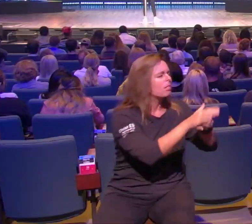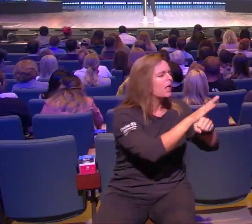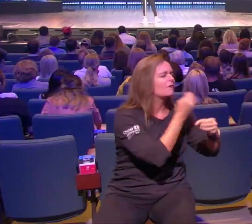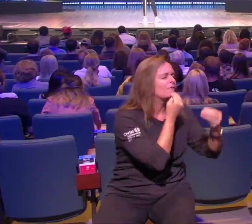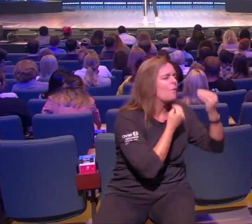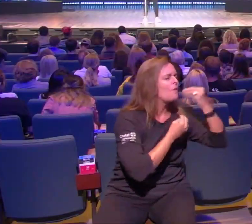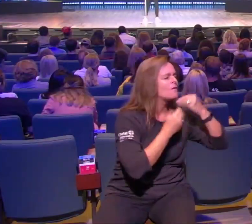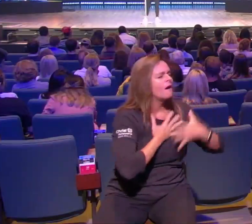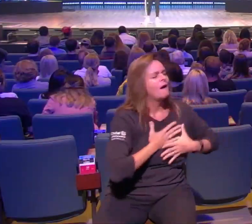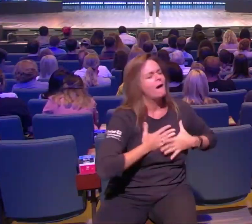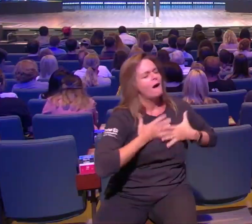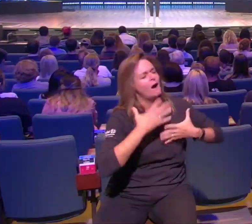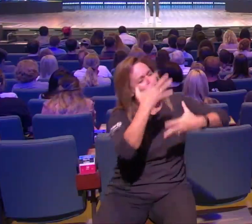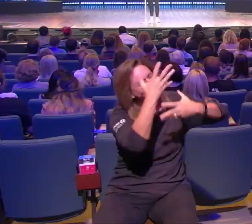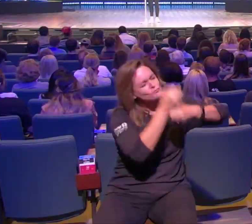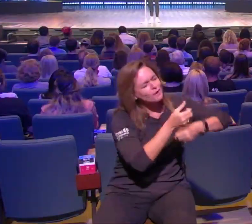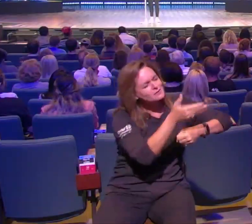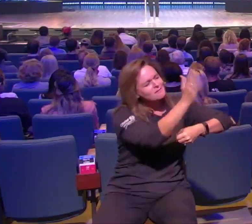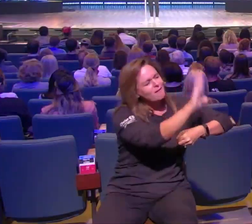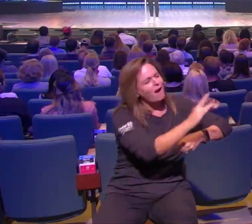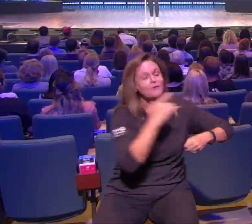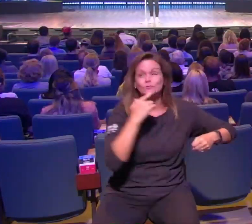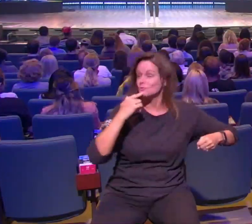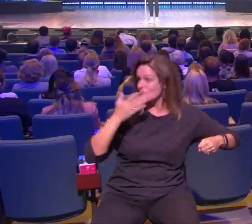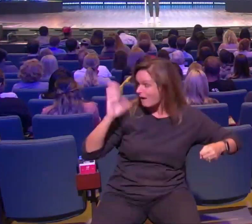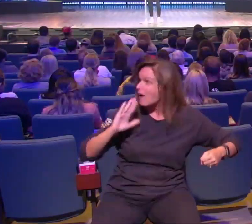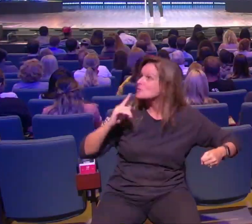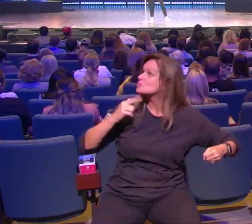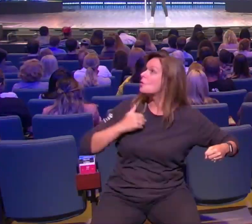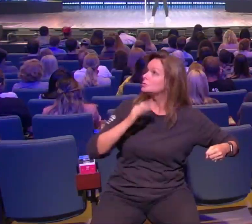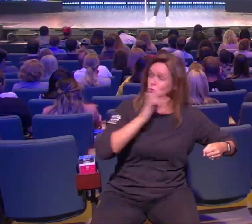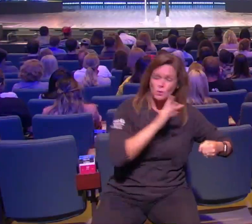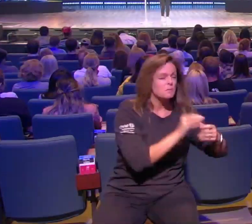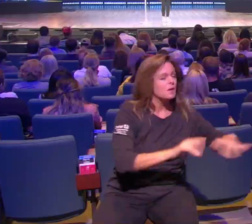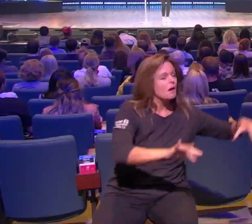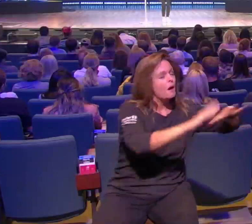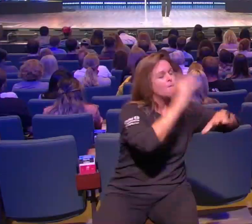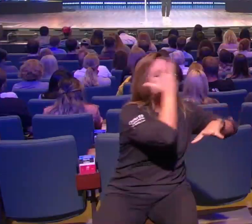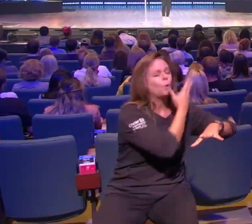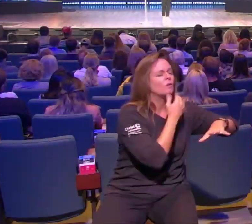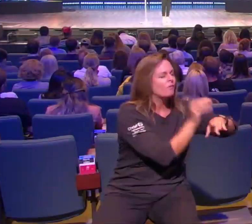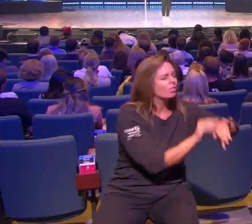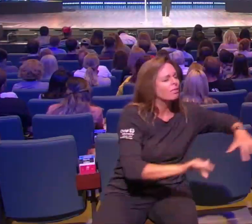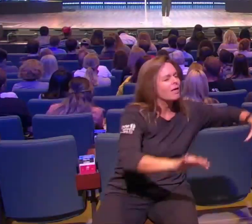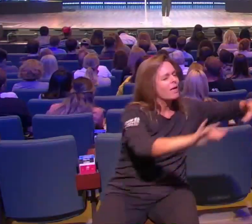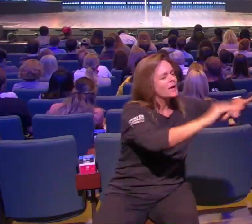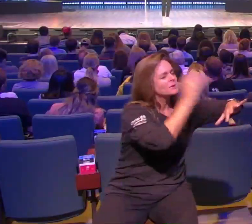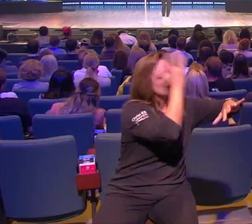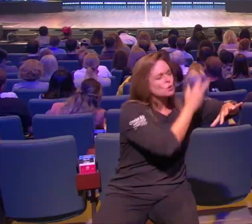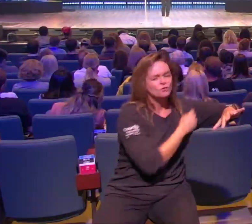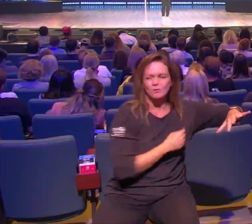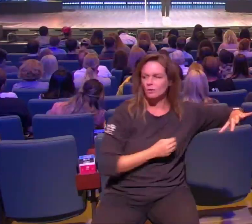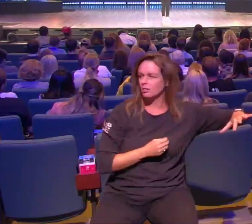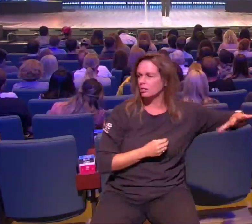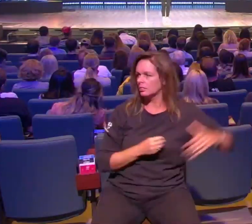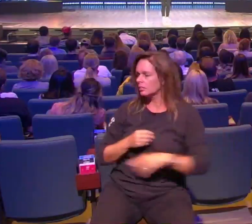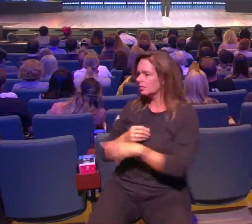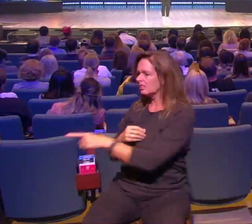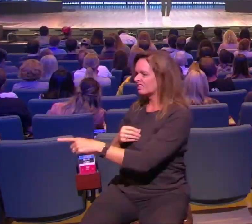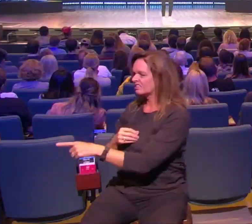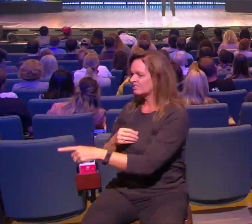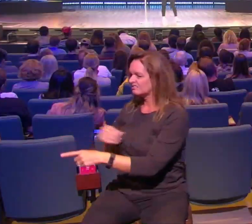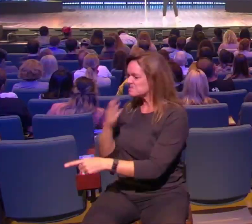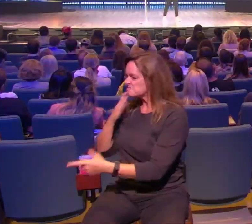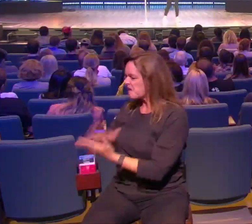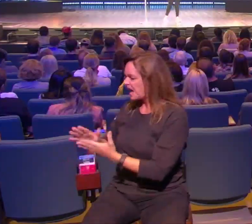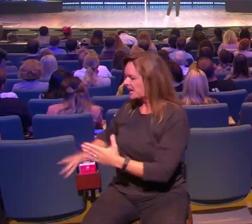in the wilderness, and he honored that generation, after that generation had all passed away, those that had rebelled and